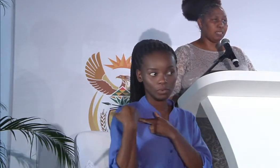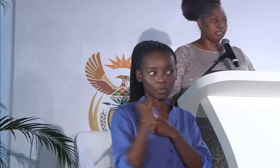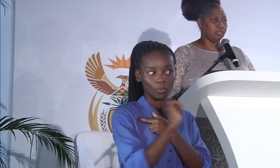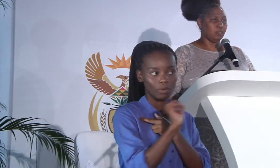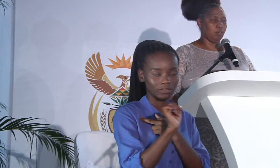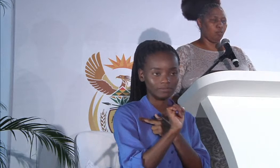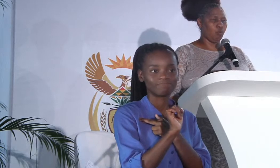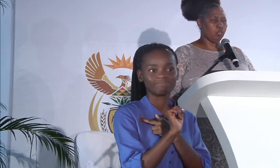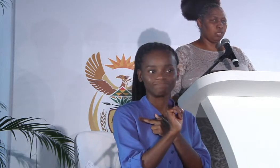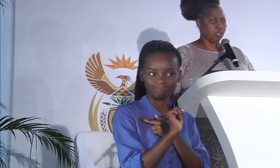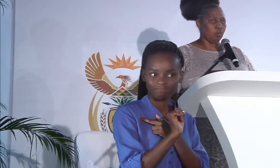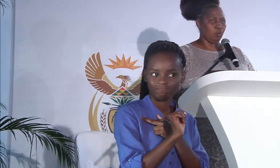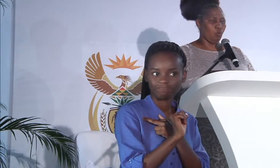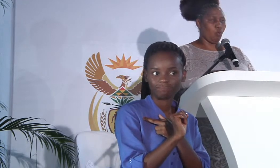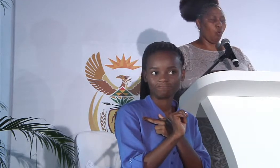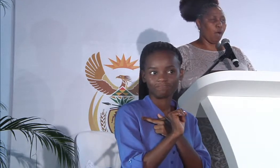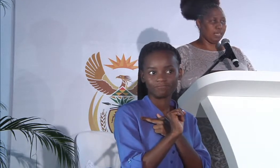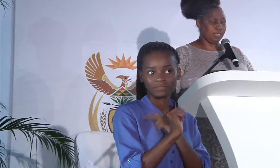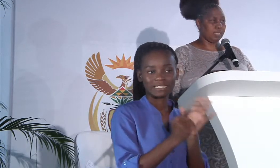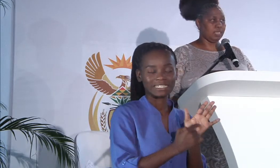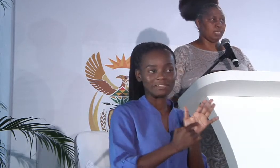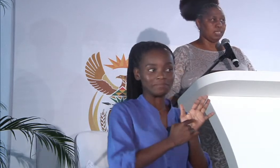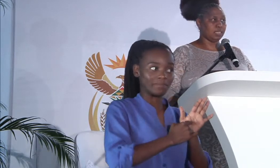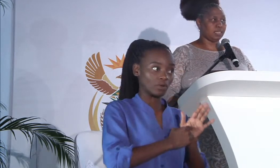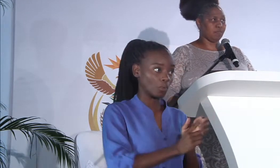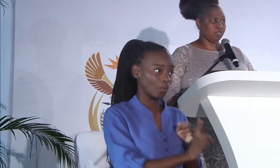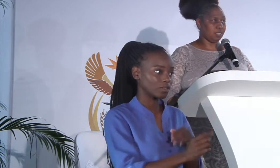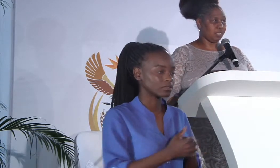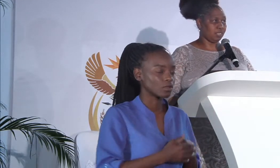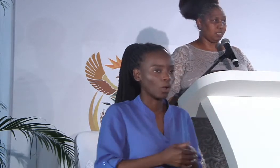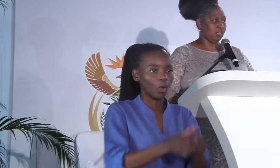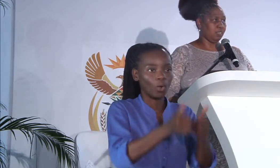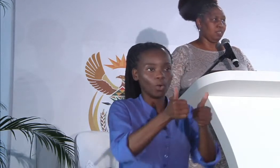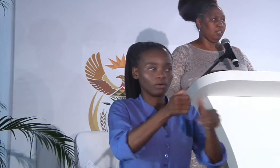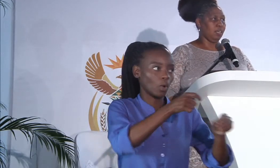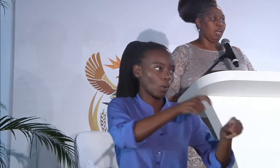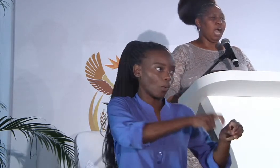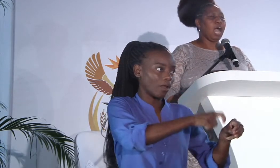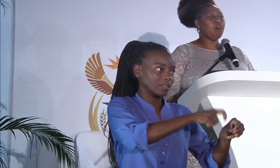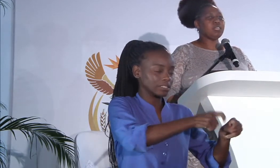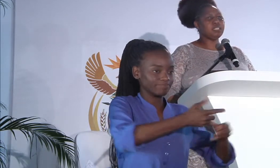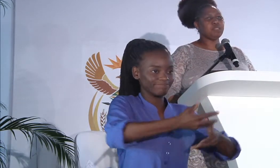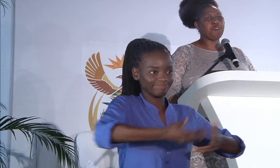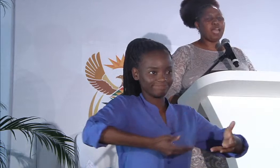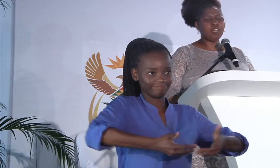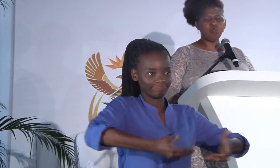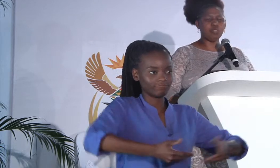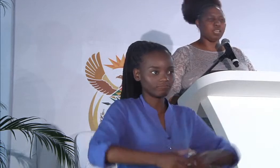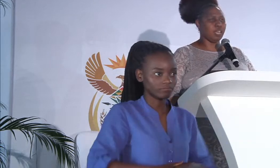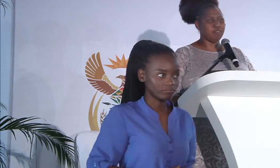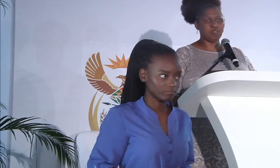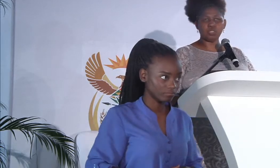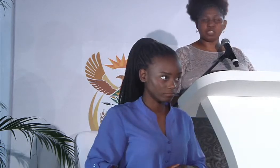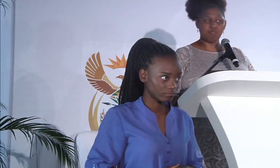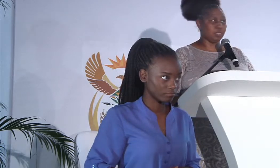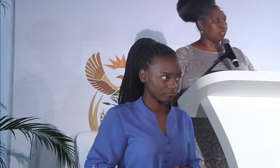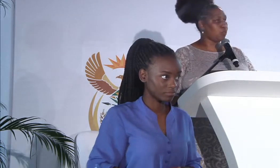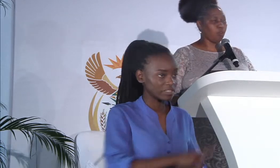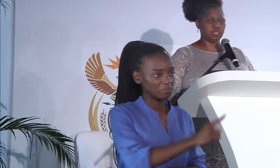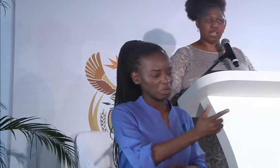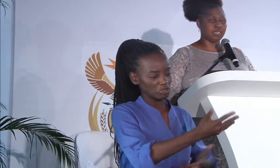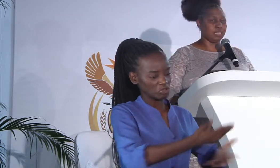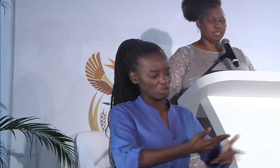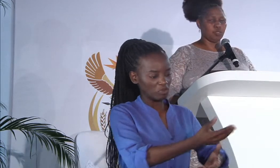demand good quality services. How they define who they gave those services,